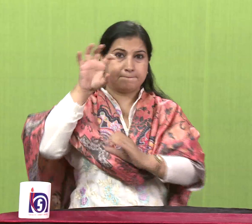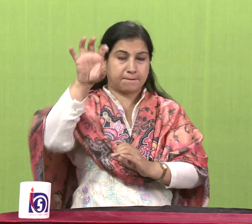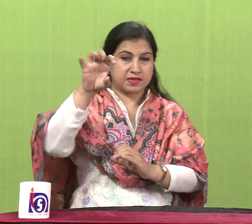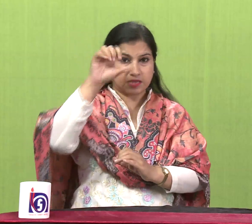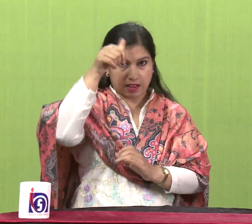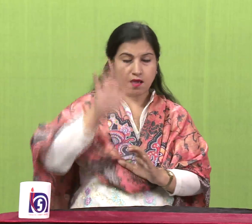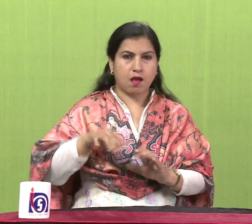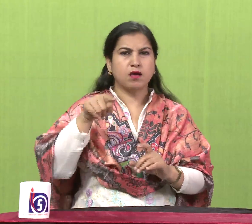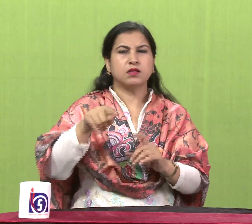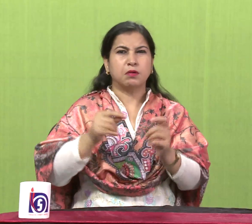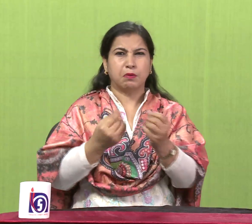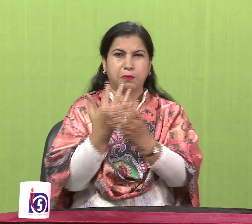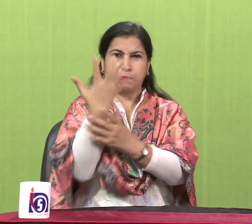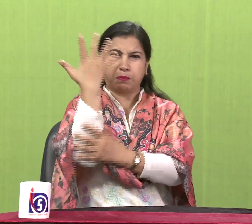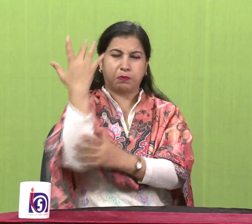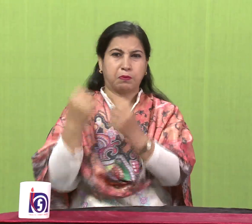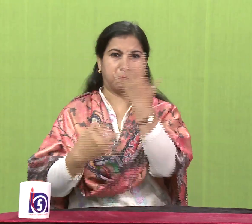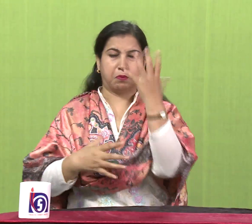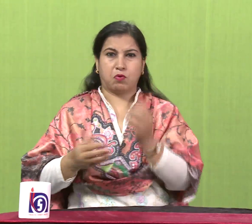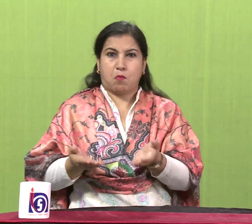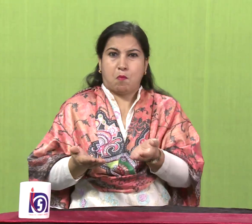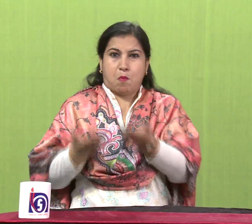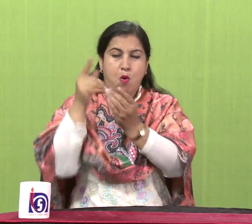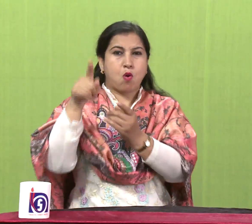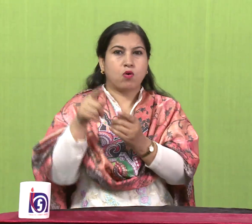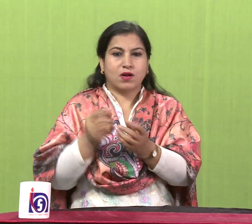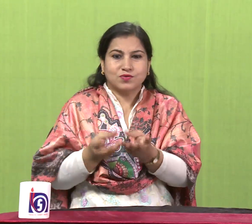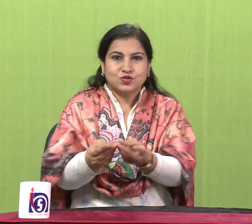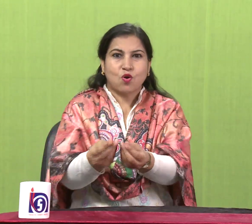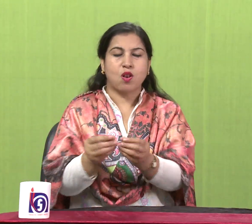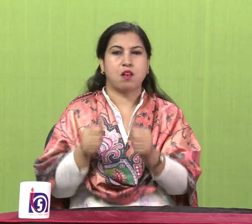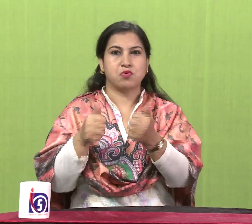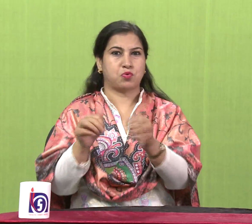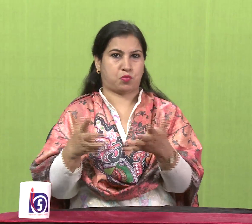are dense forests and less fertile soil.